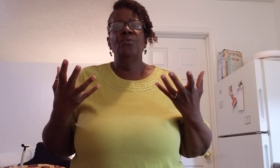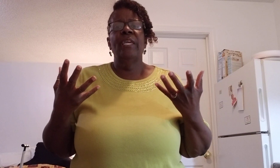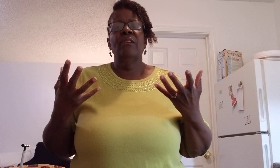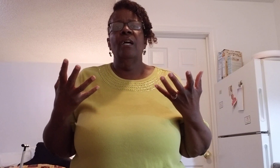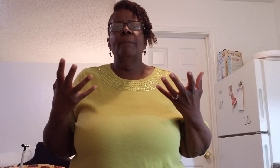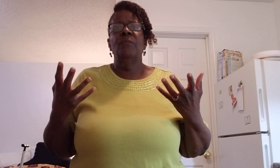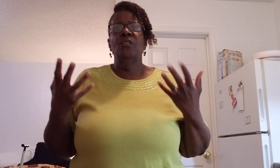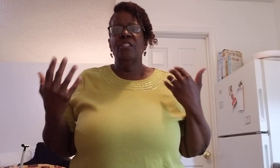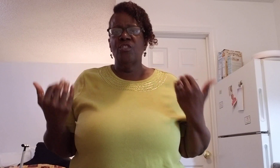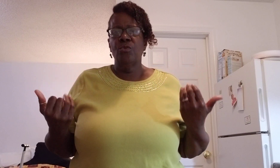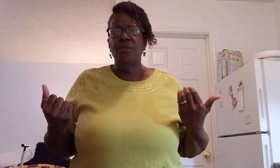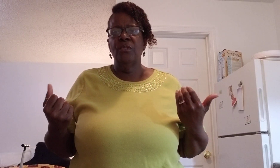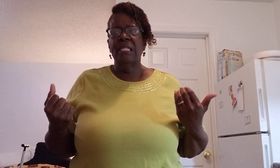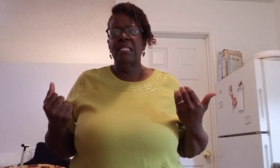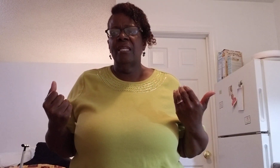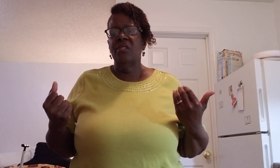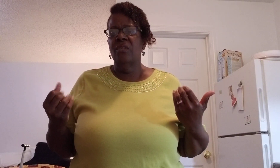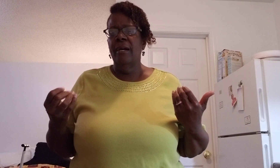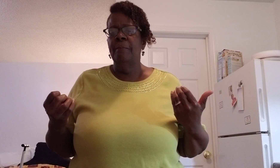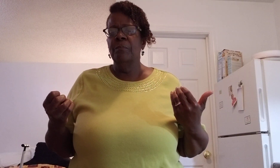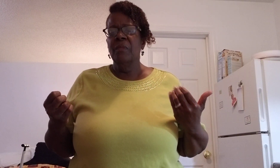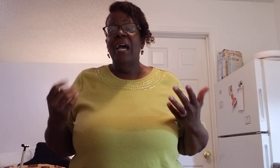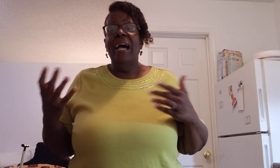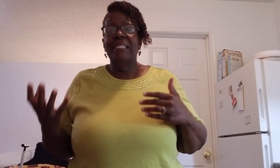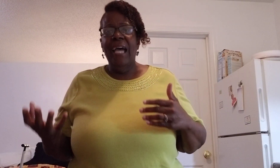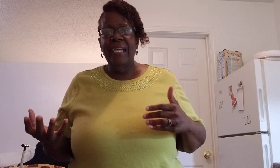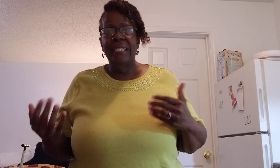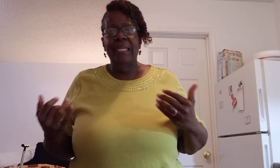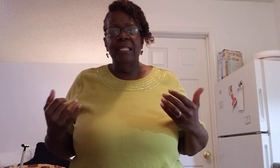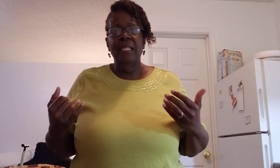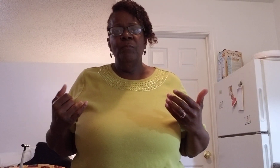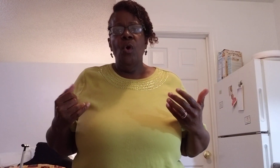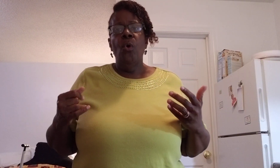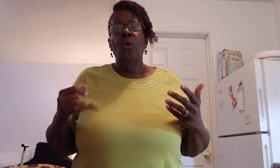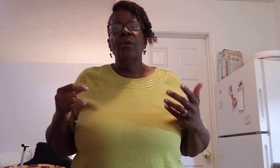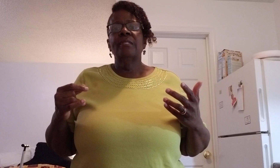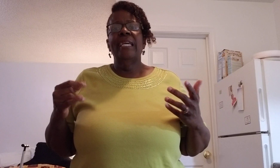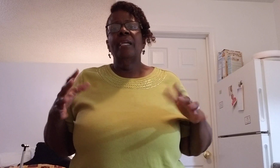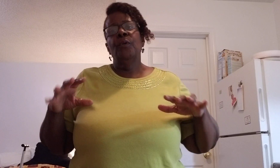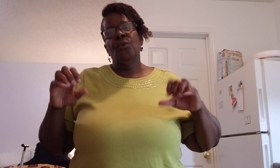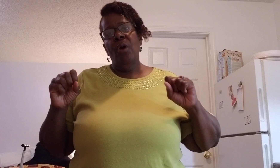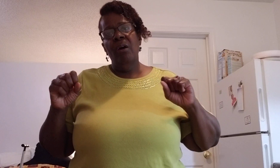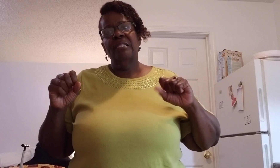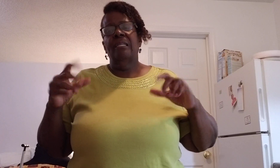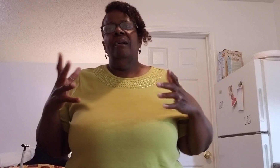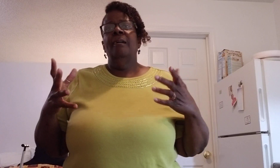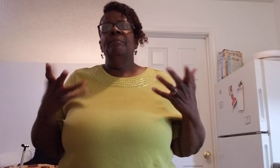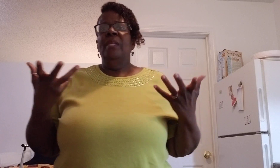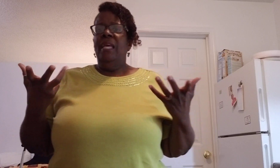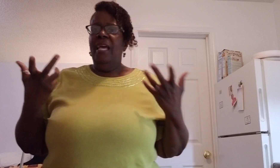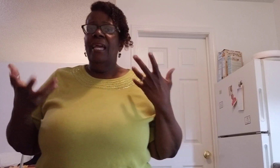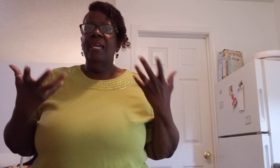there. There's a scripture that says, I die daily, or take up your cross, and